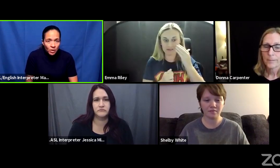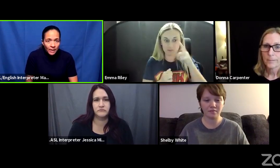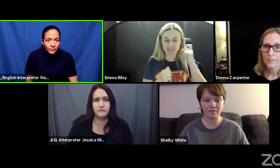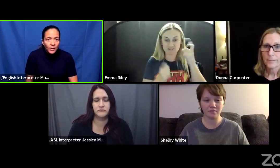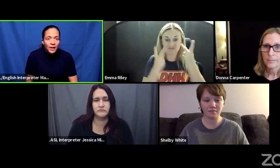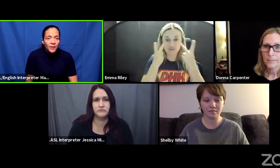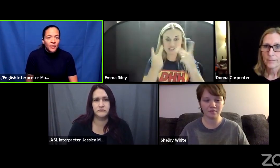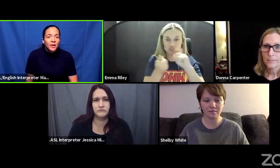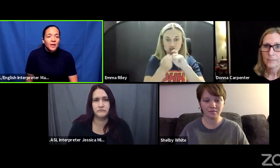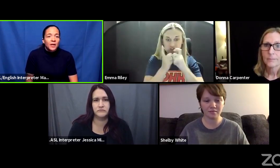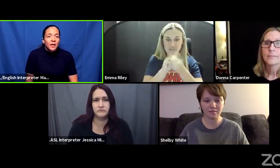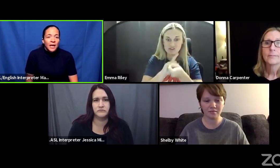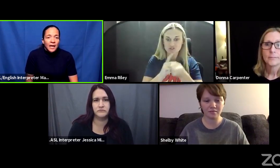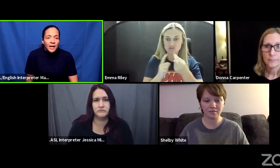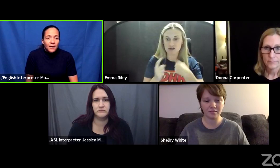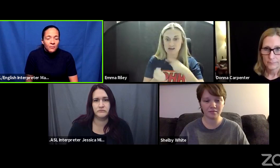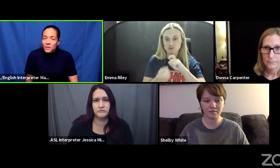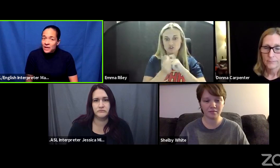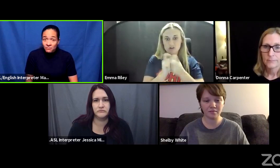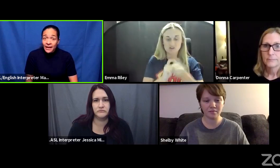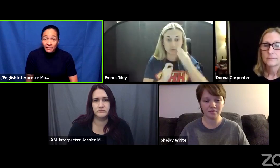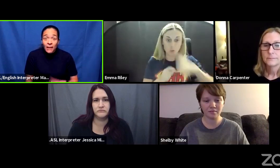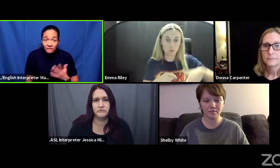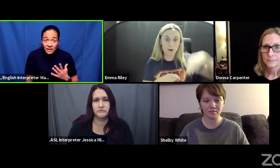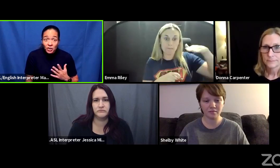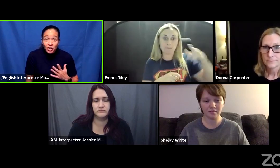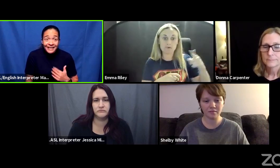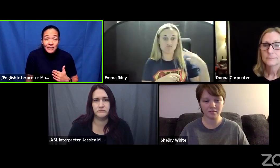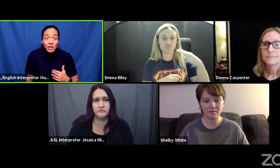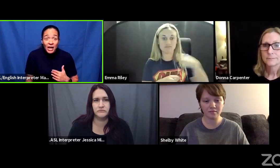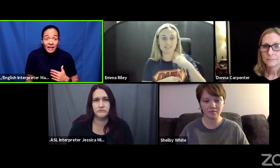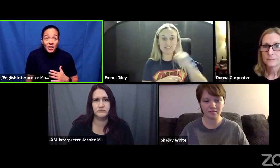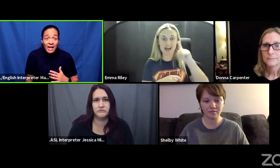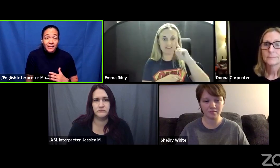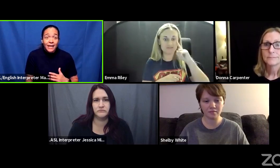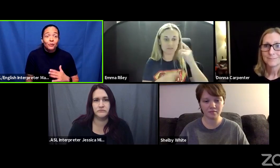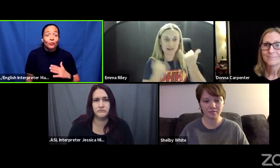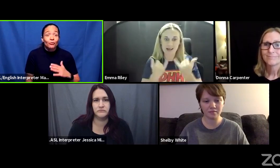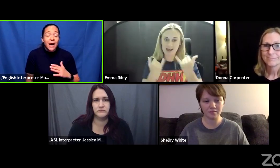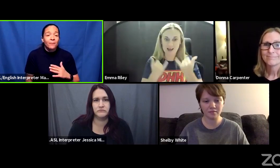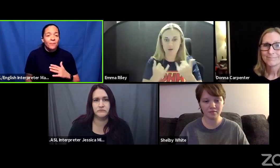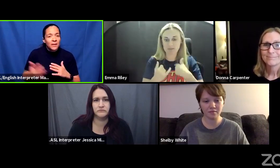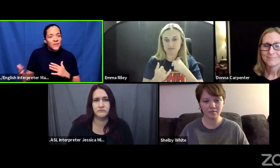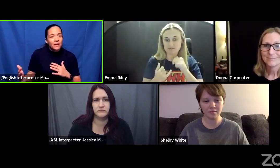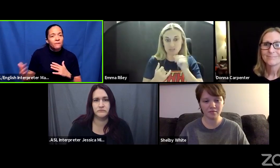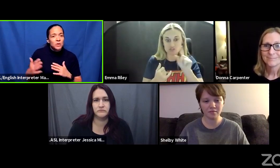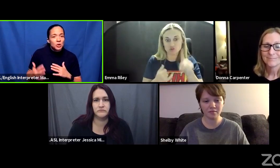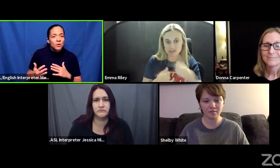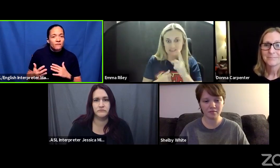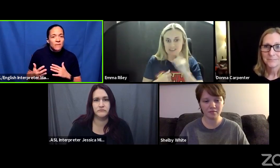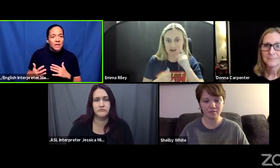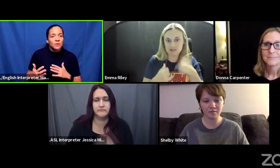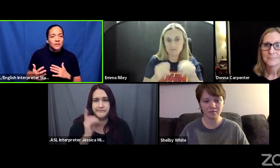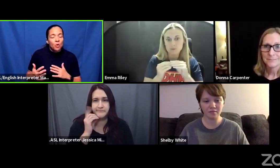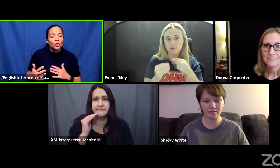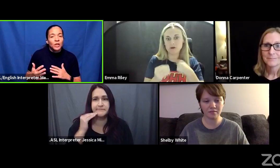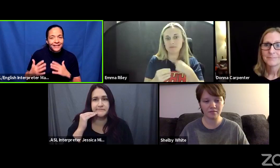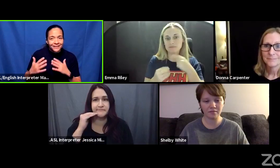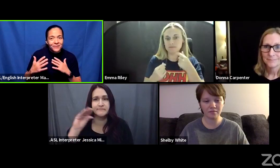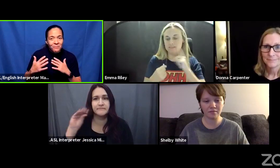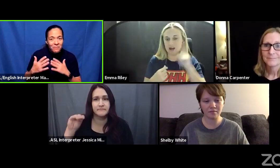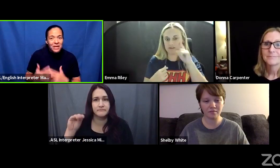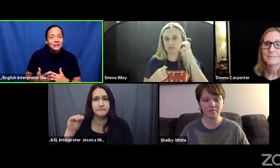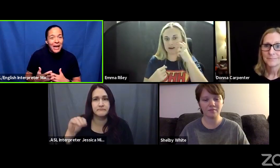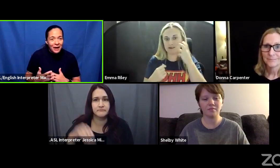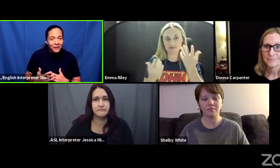I grew up with, because my vision did change as I grew up, and their view of me was